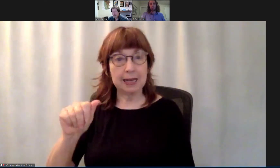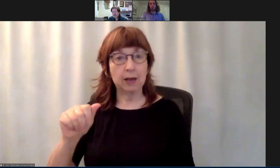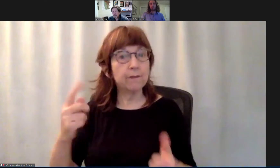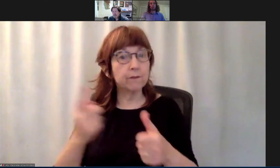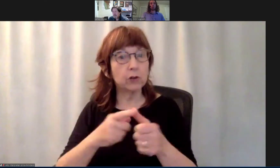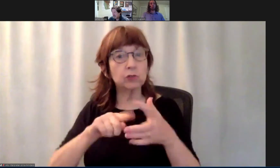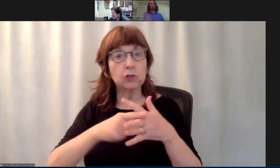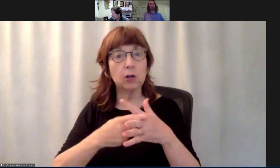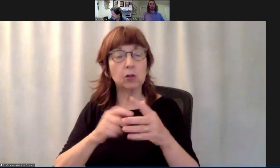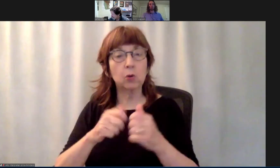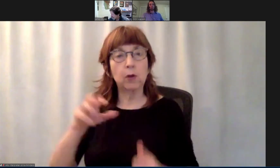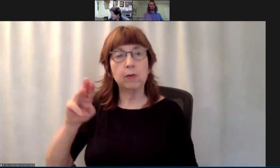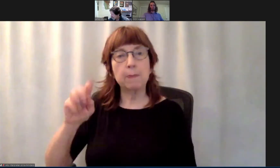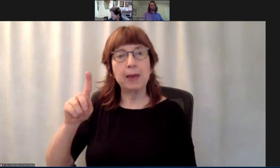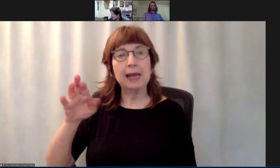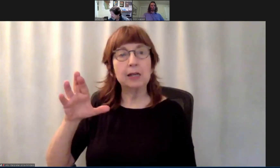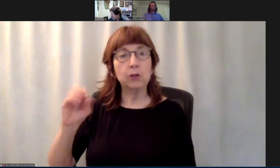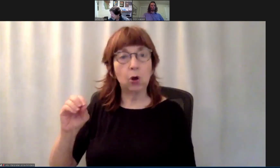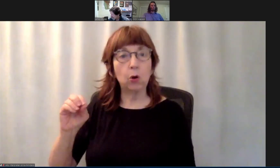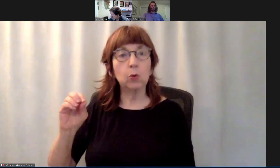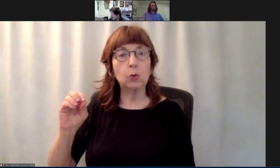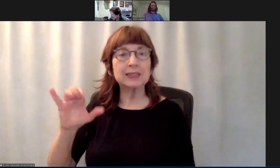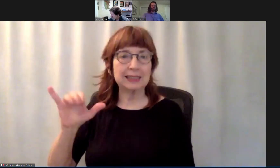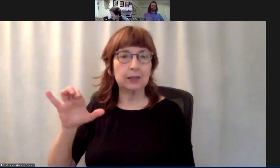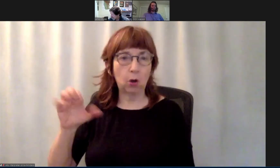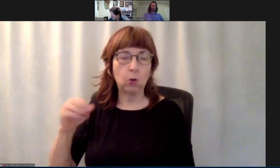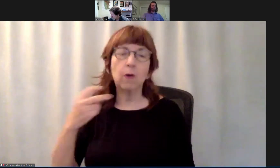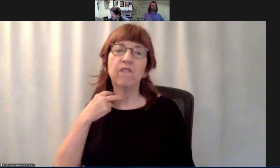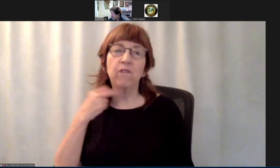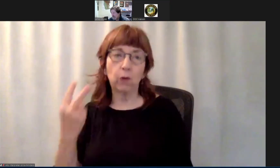begin with Mendocino Voice.